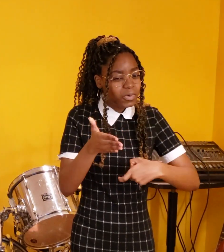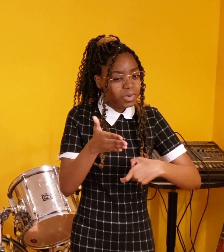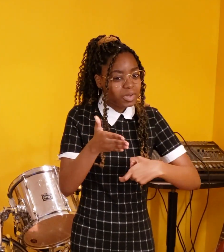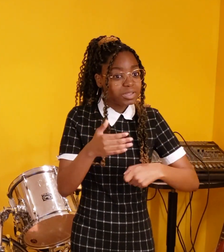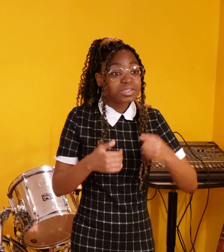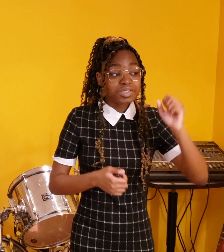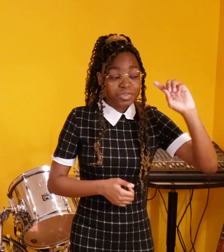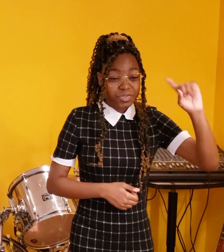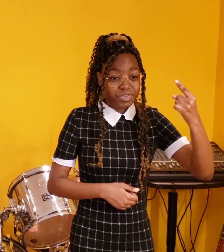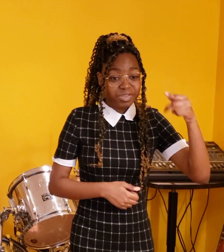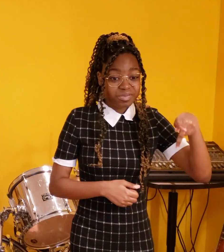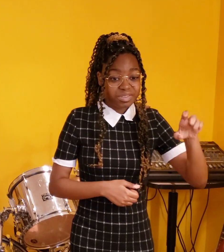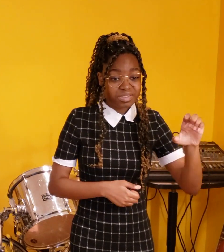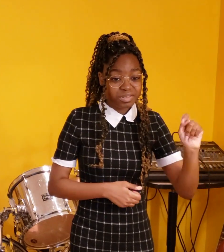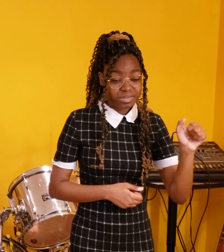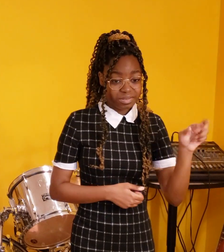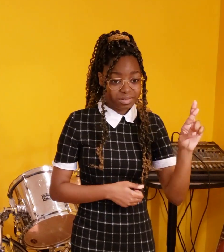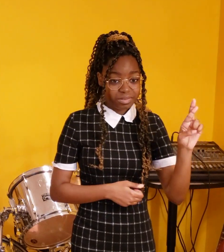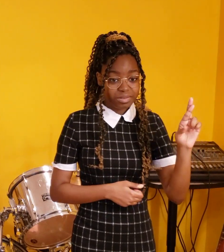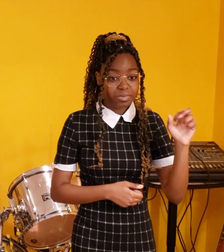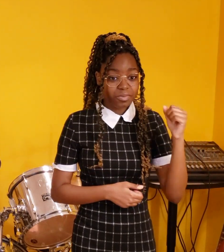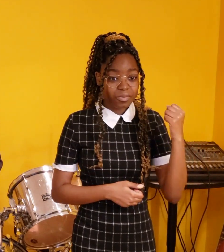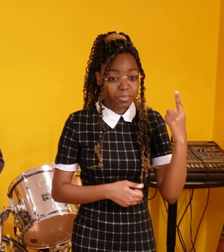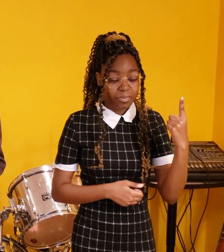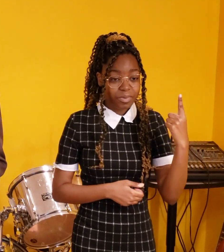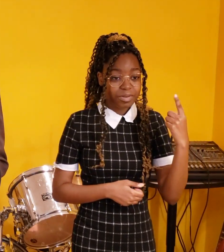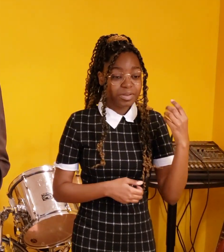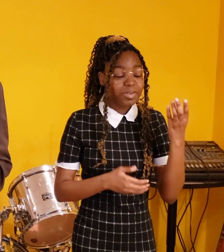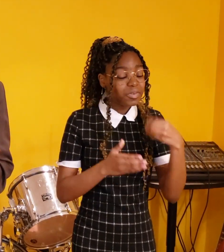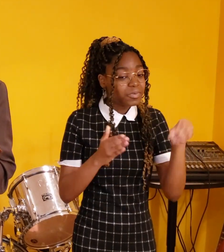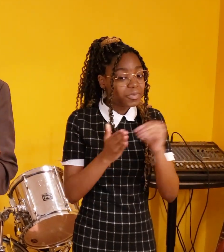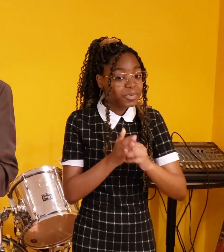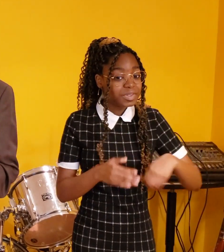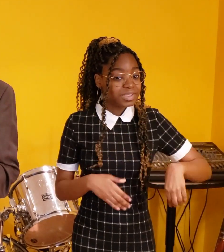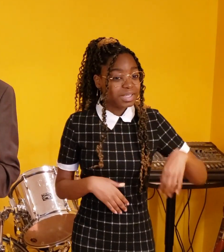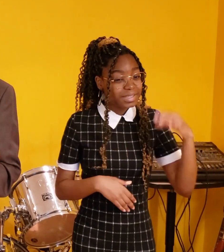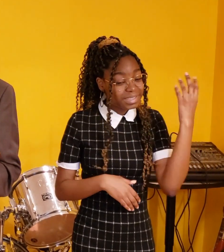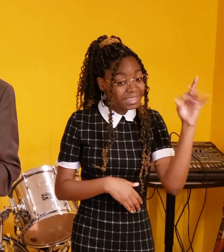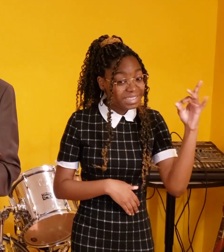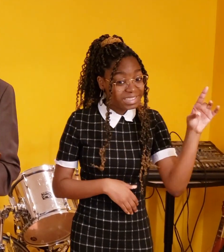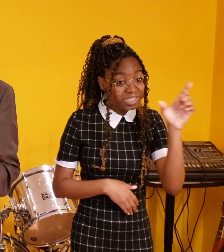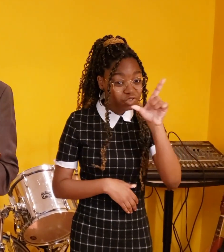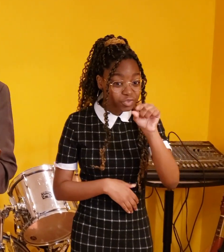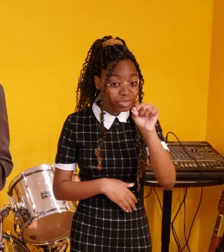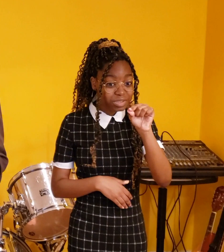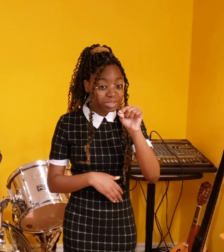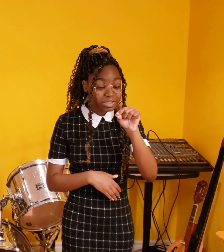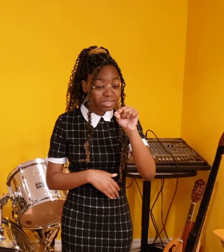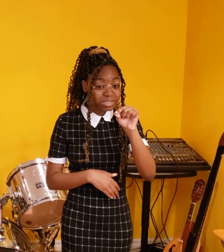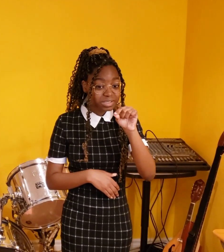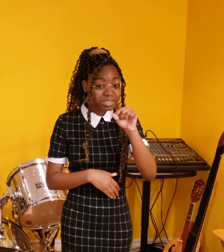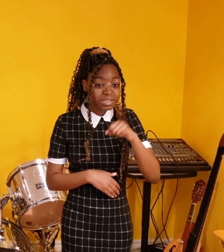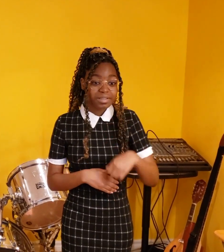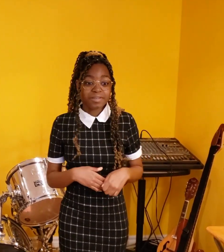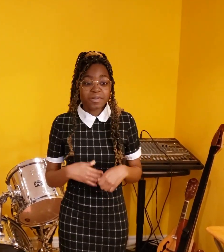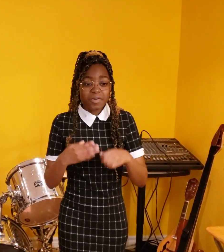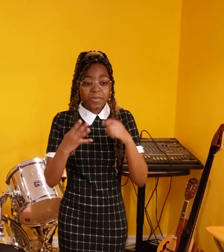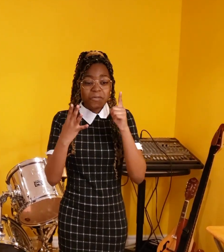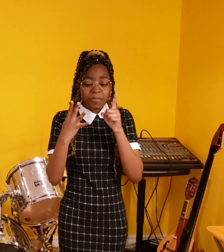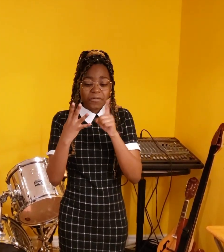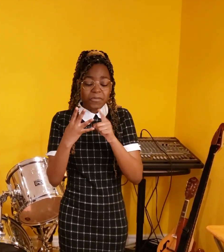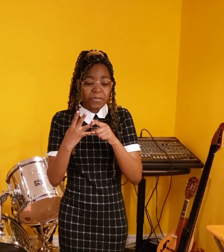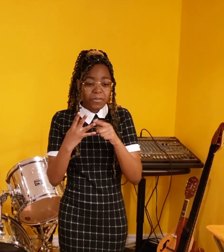20, 1 Peter 1, 18 to 20, and then we're going to look at the covenant, or the promise, which will be found